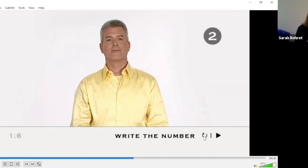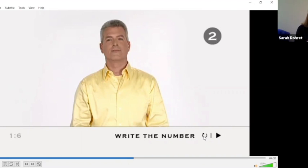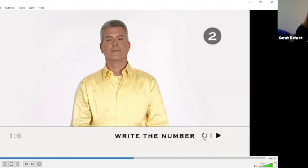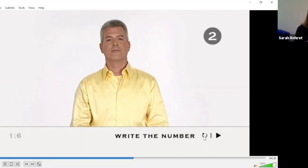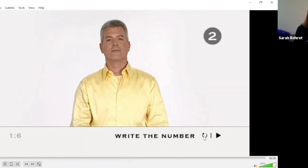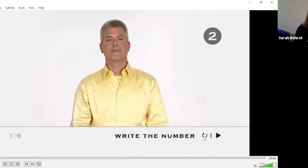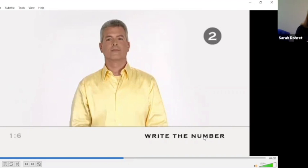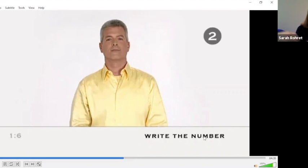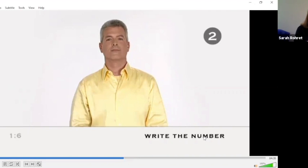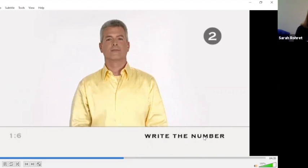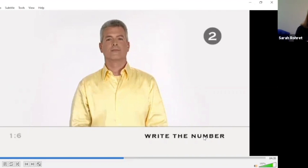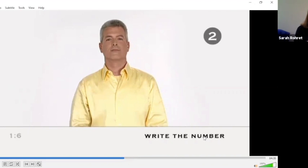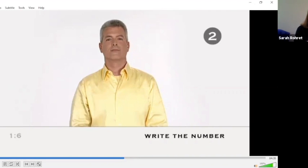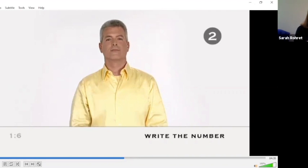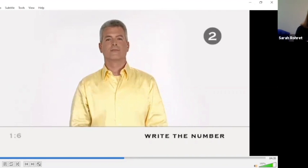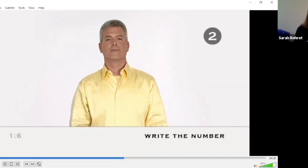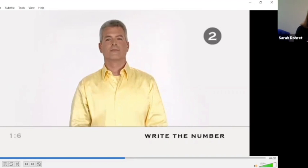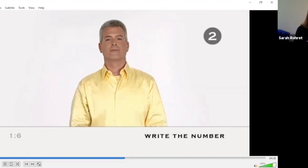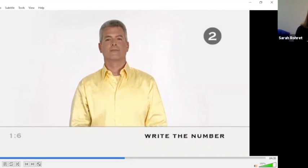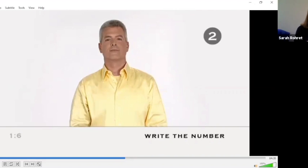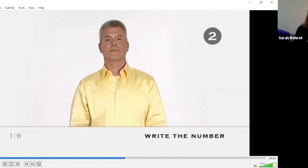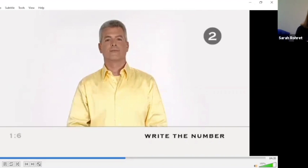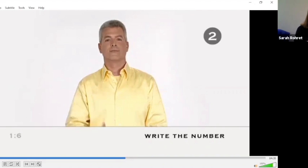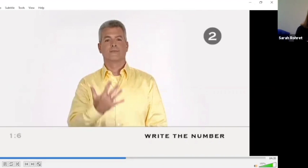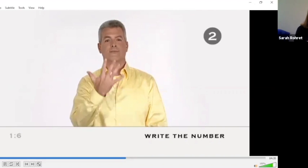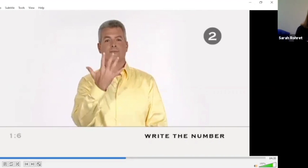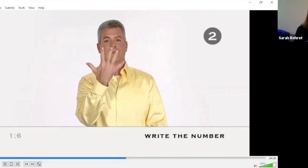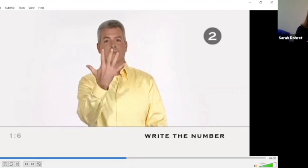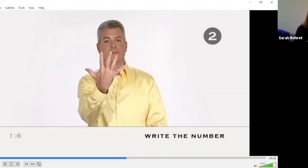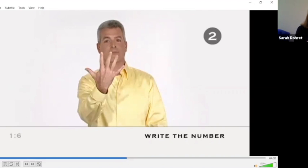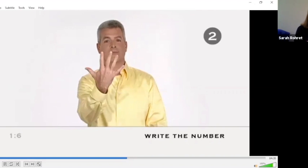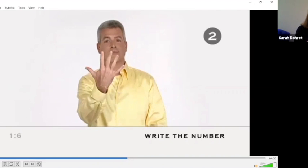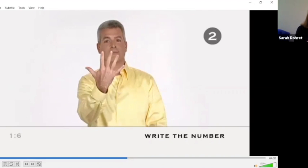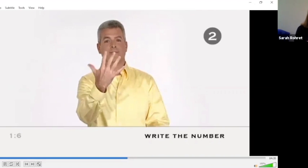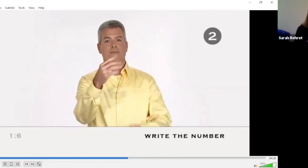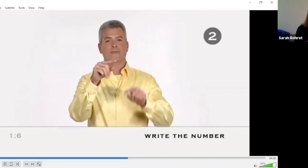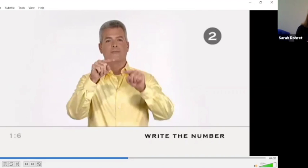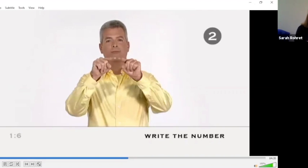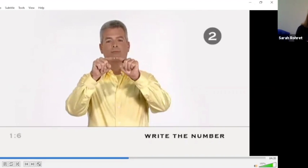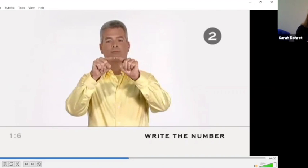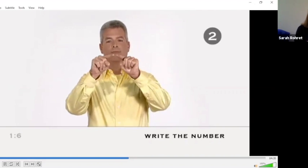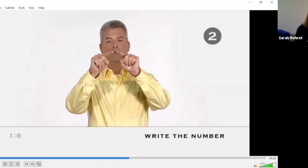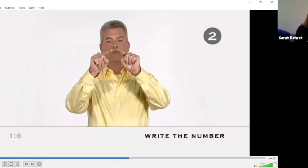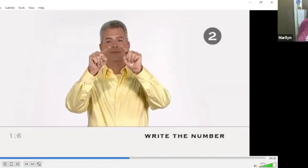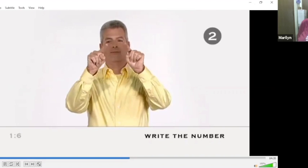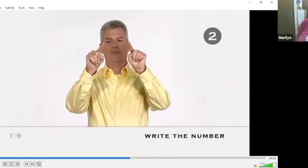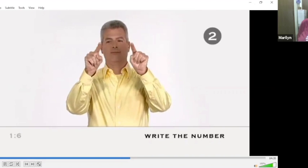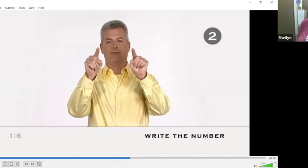Let's see. 5 hearts. 5,